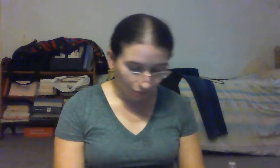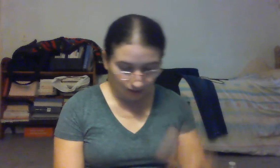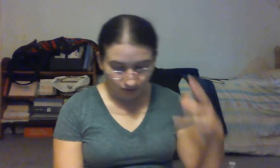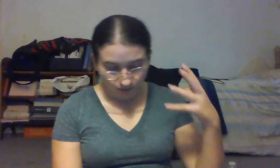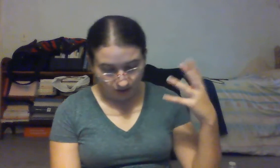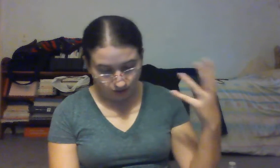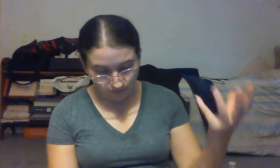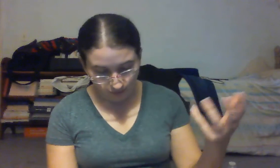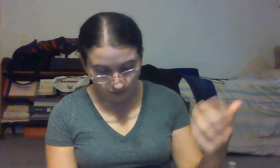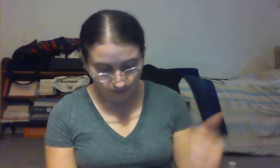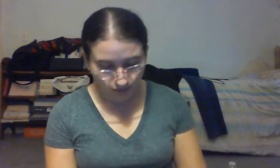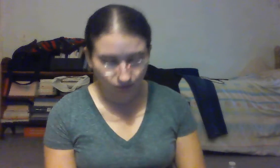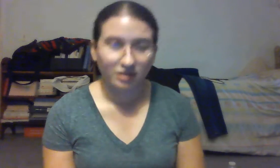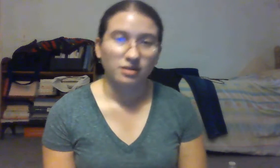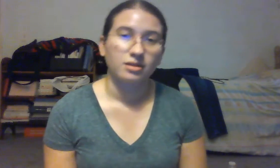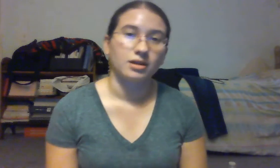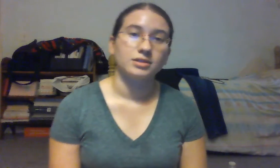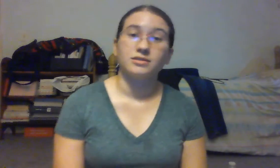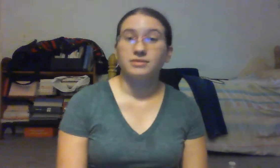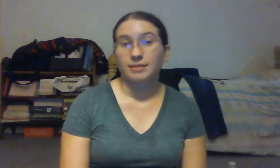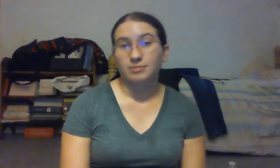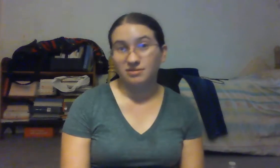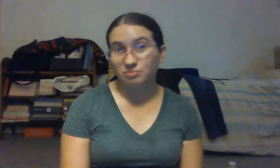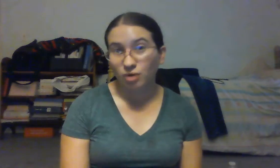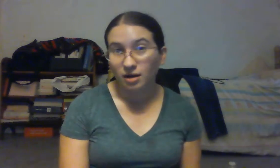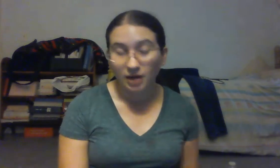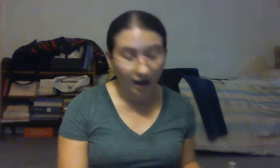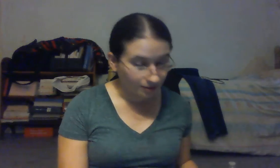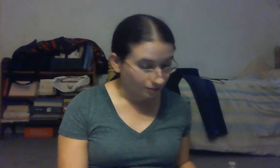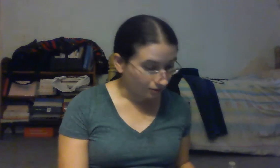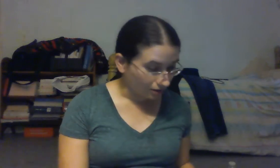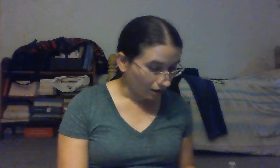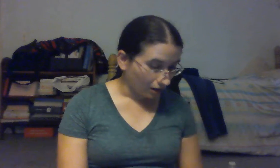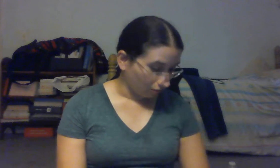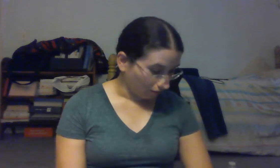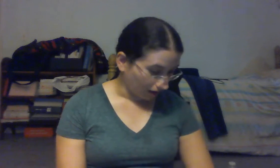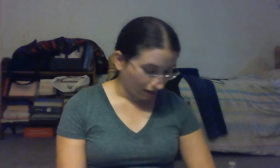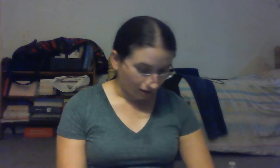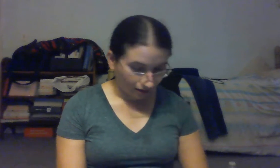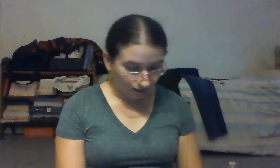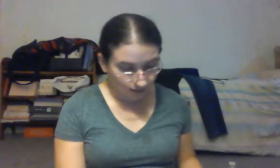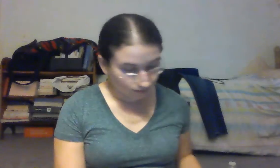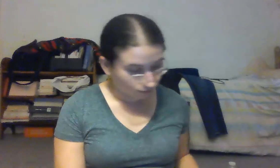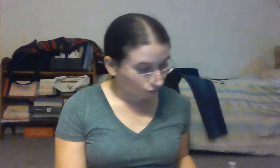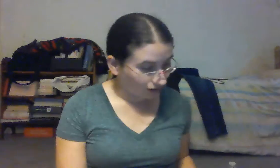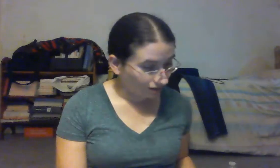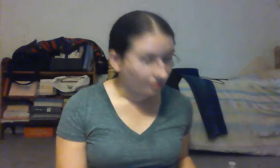incorporate directional verbs with different types of pronouns, with